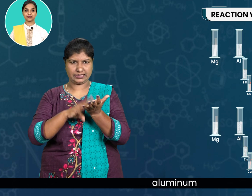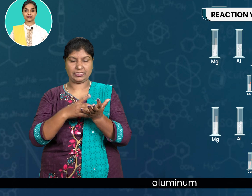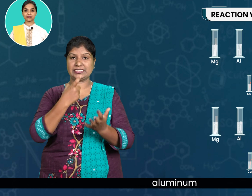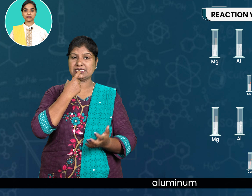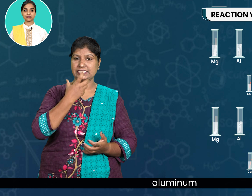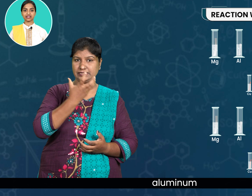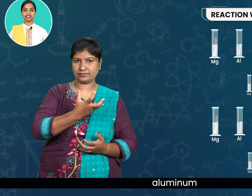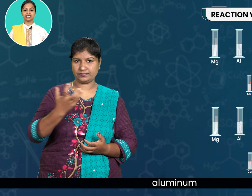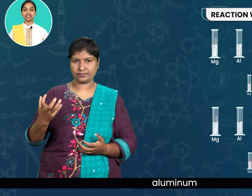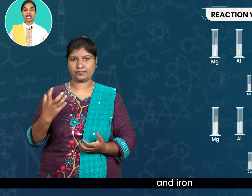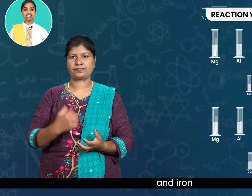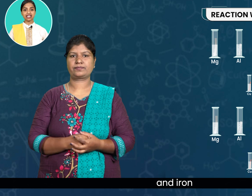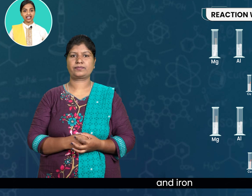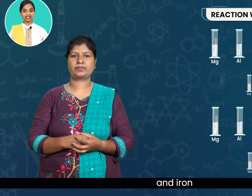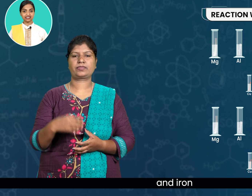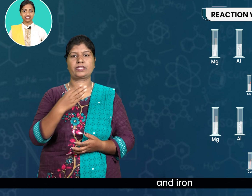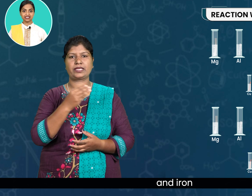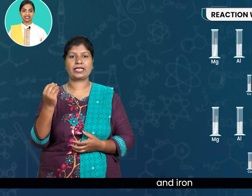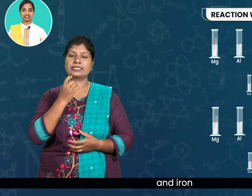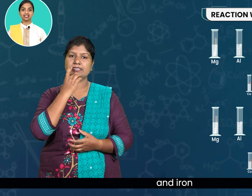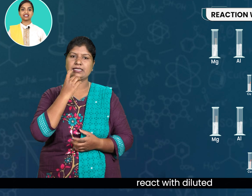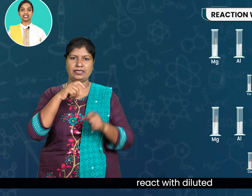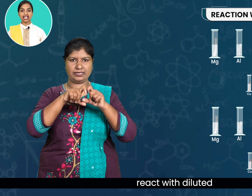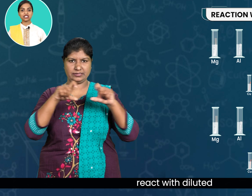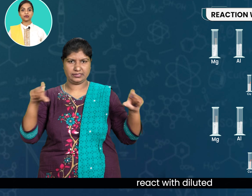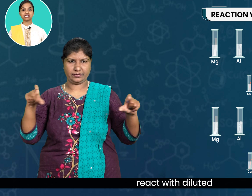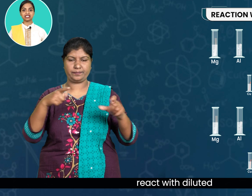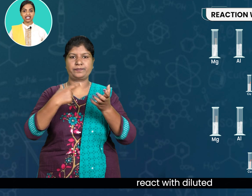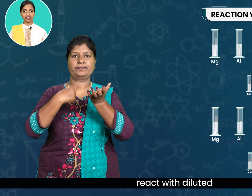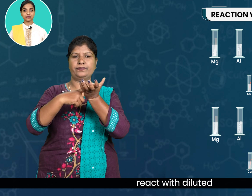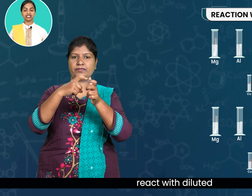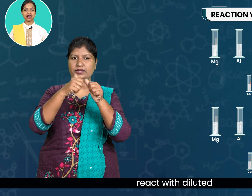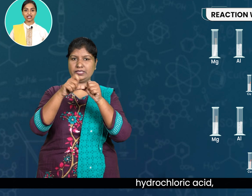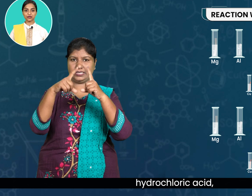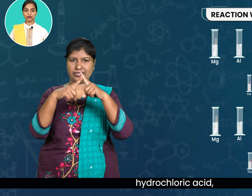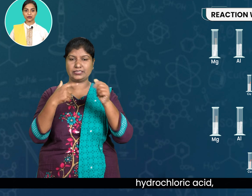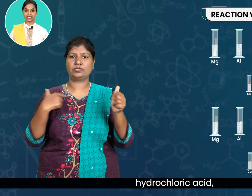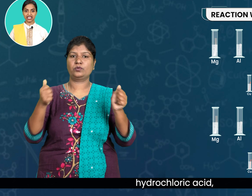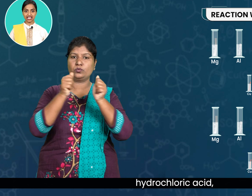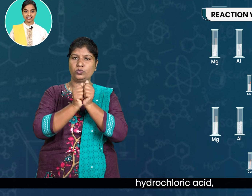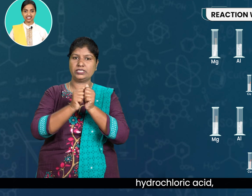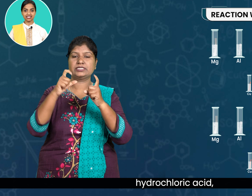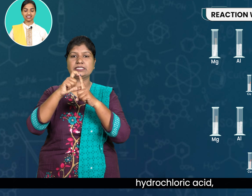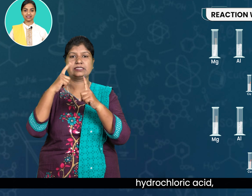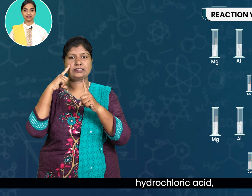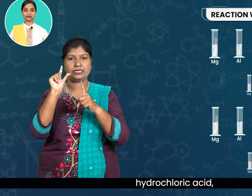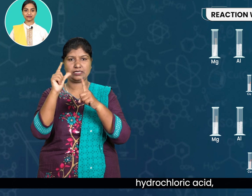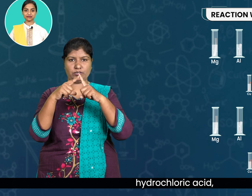aluminium and iron react with diluted hydrochloric